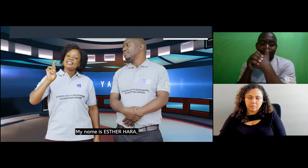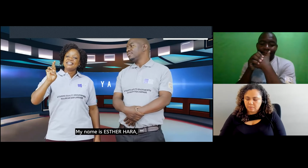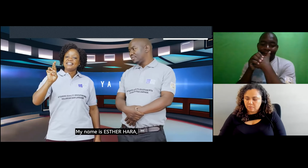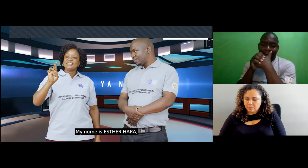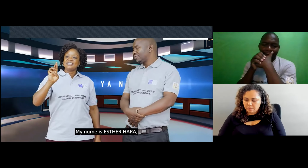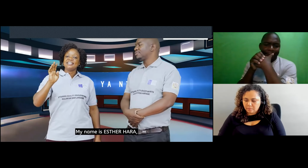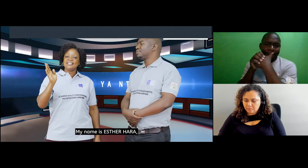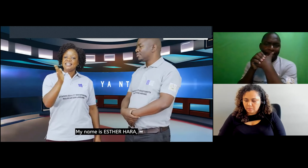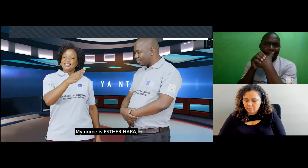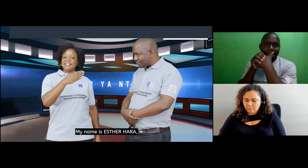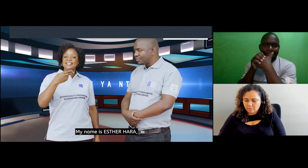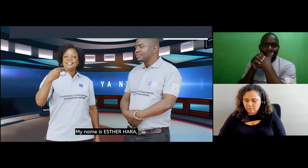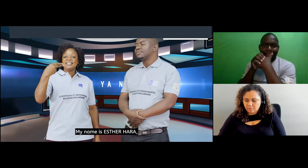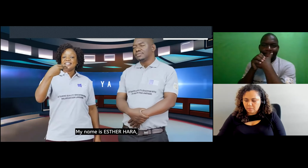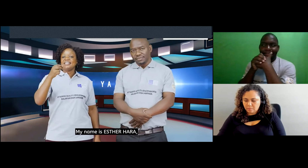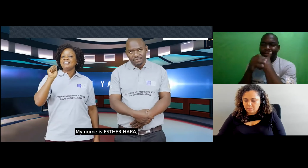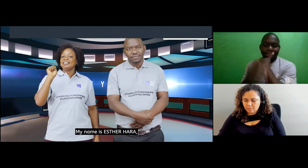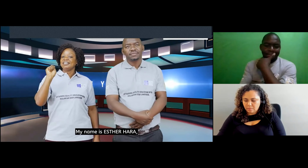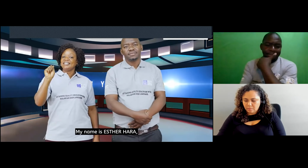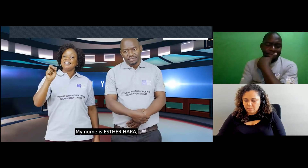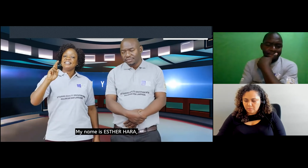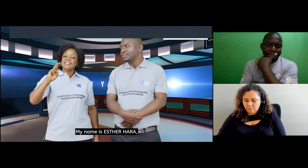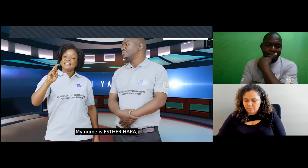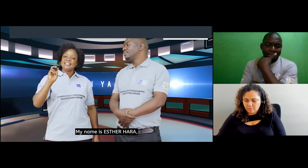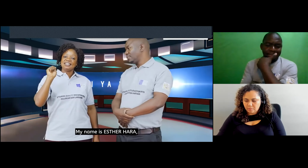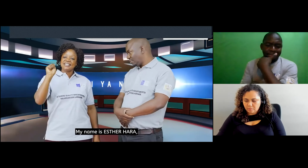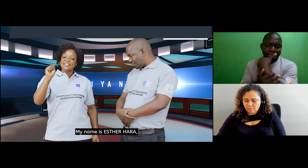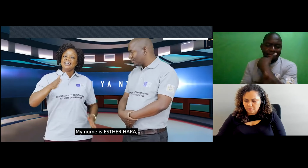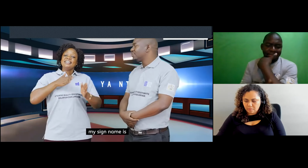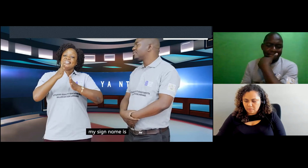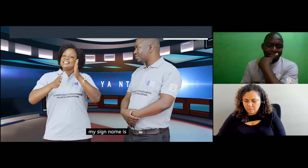Dzina langa ndine Esther Hara.